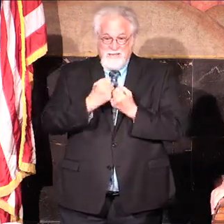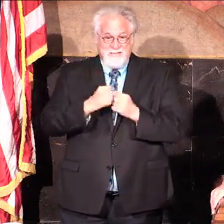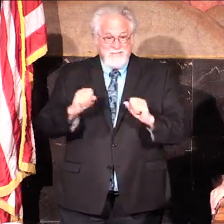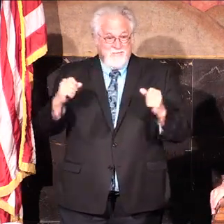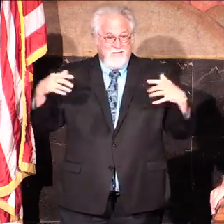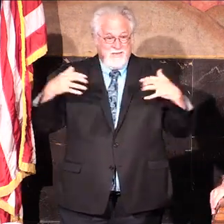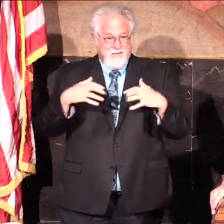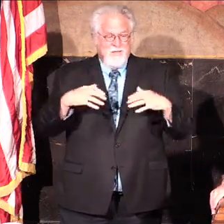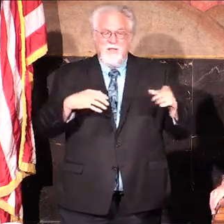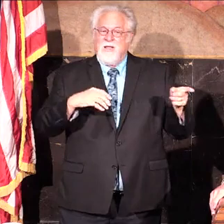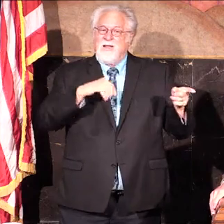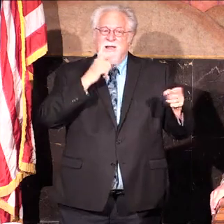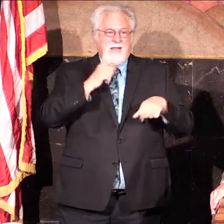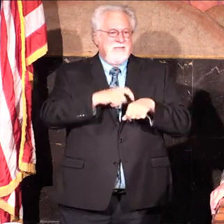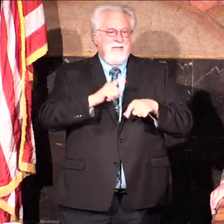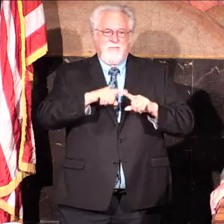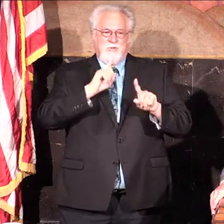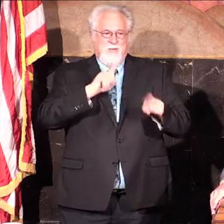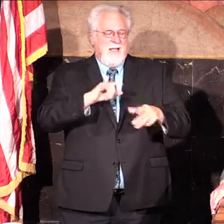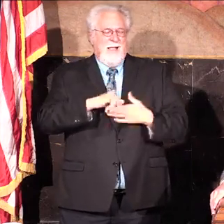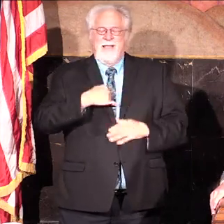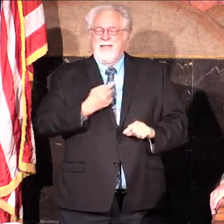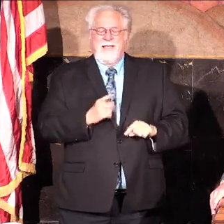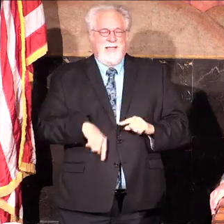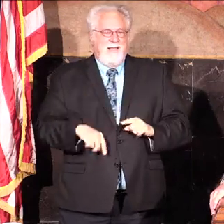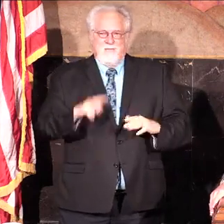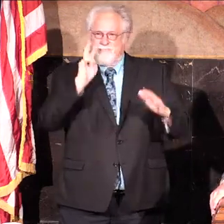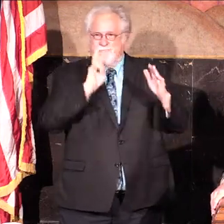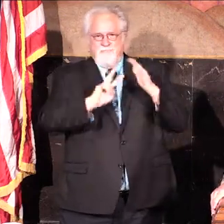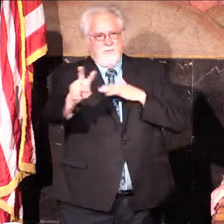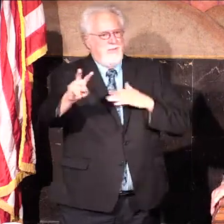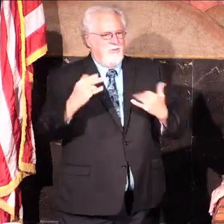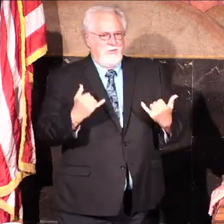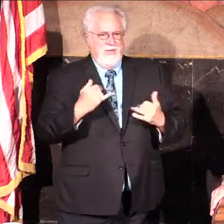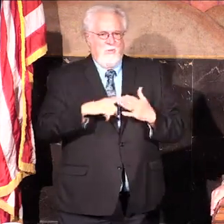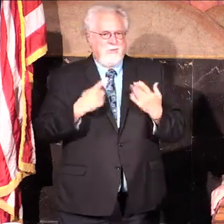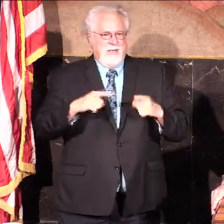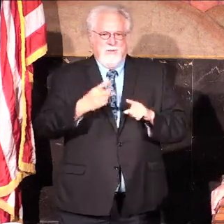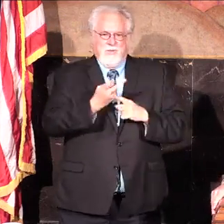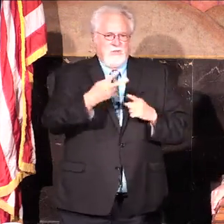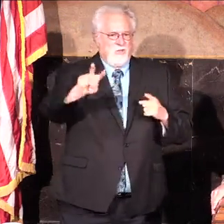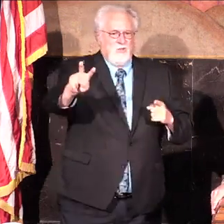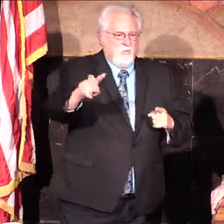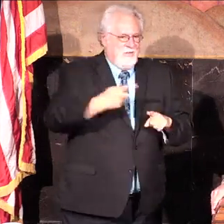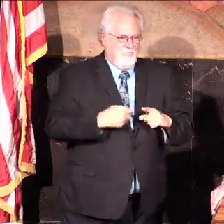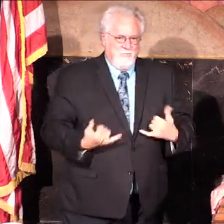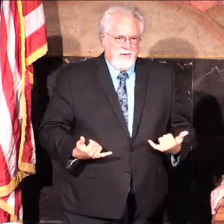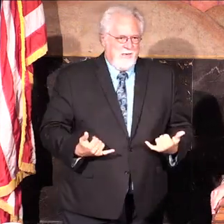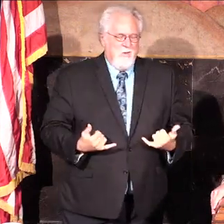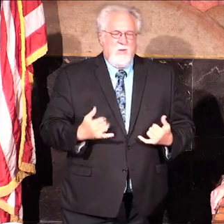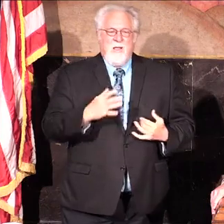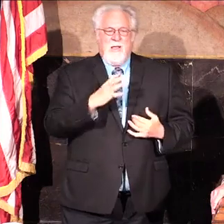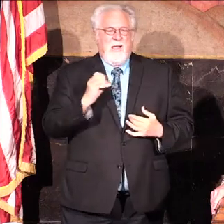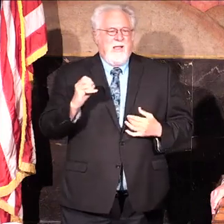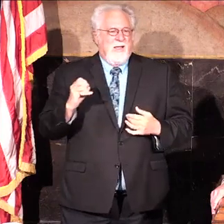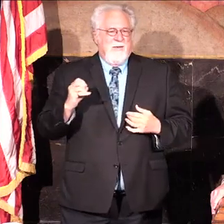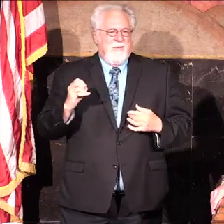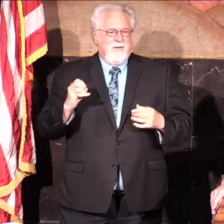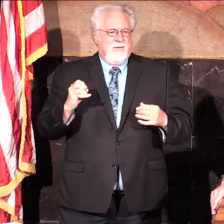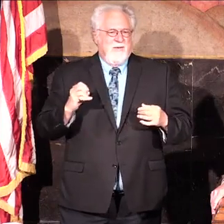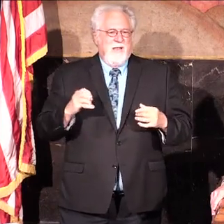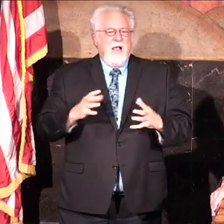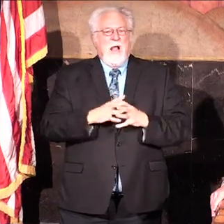Yeah, it's not time to go there yet. I can't sit here today and predict what that's going to look like. And I know that there are a